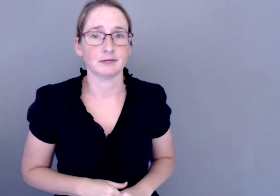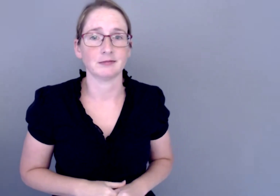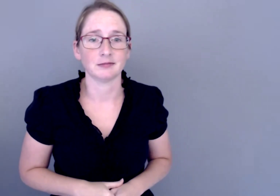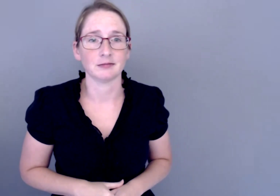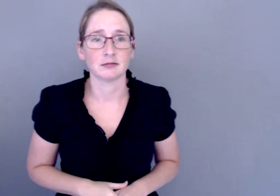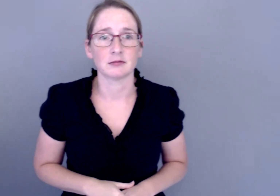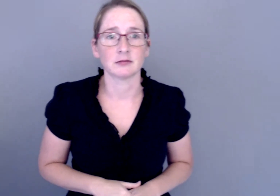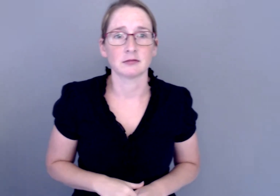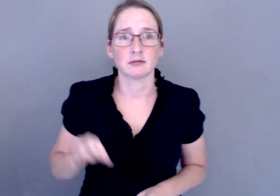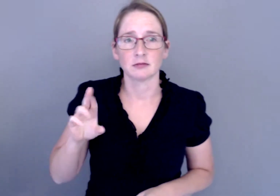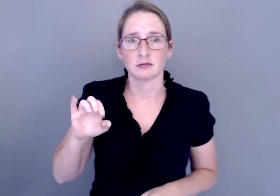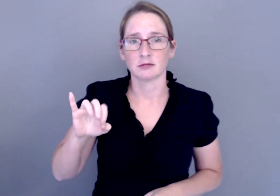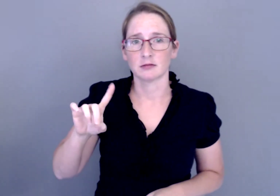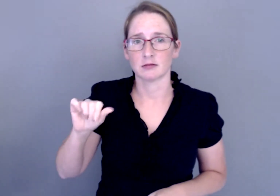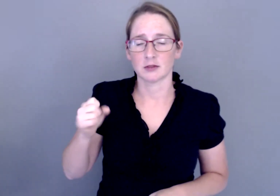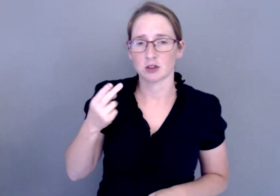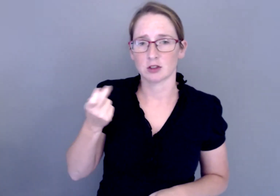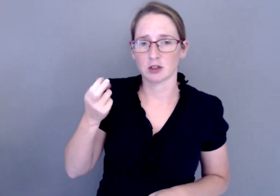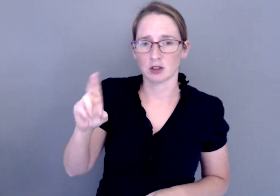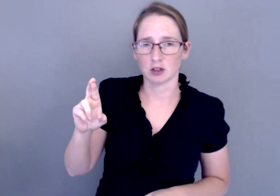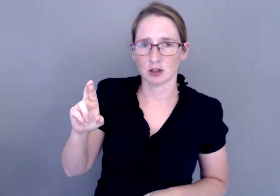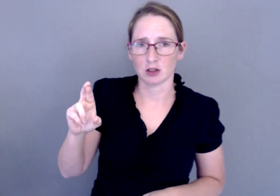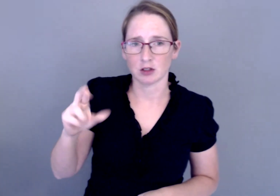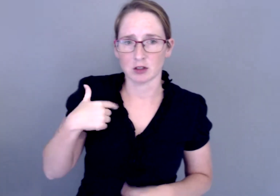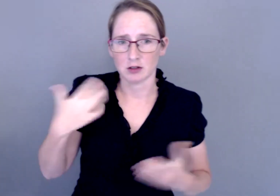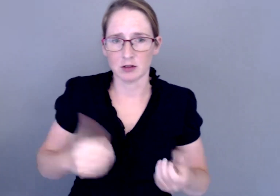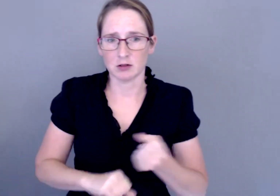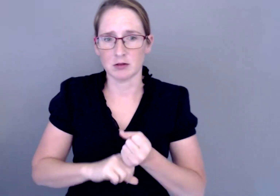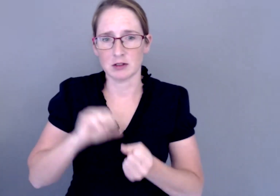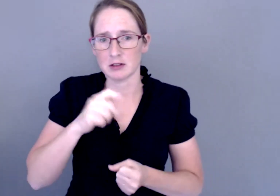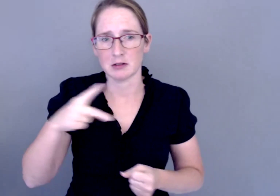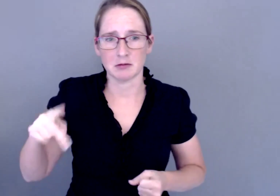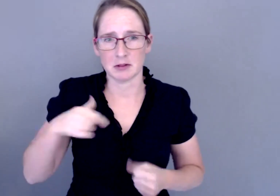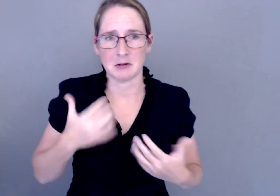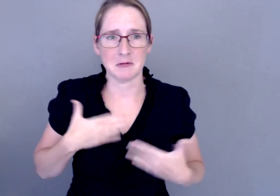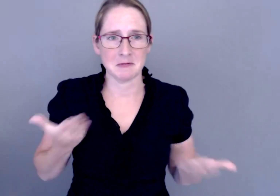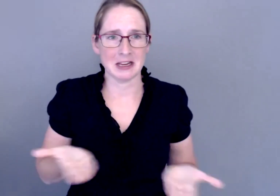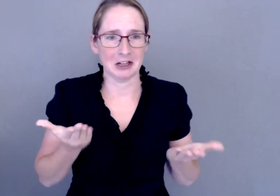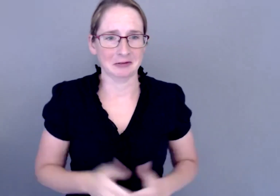Frida Bikere, she, her. I am the service equipment manager supporting SSP. Glad to be here.